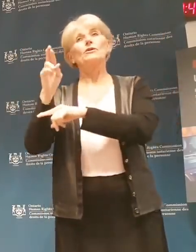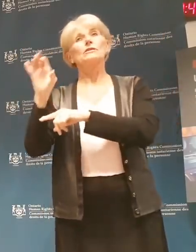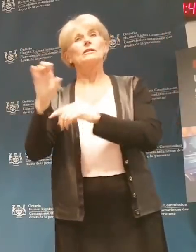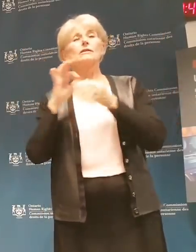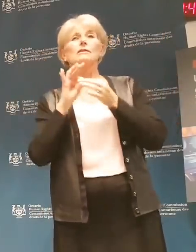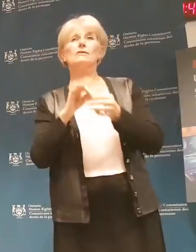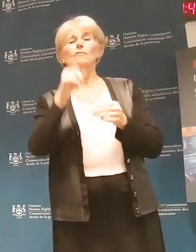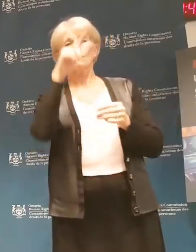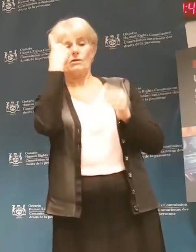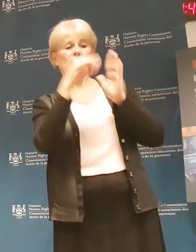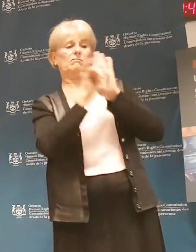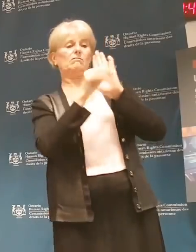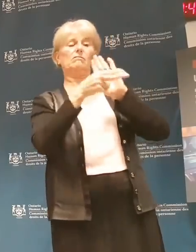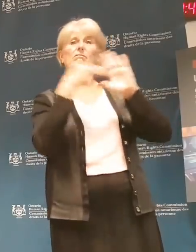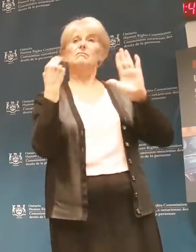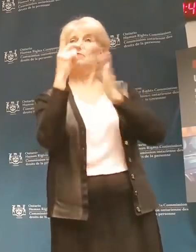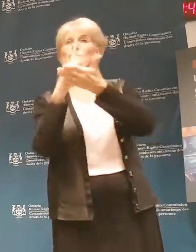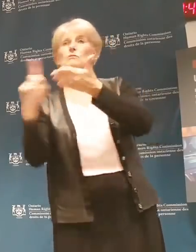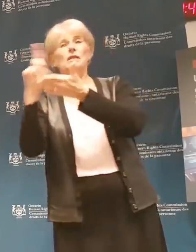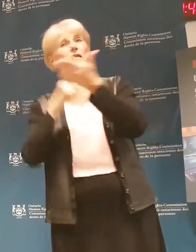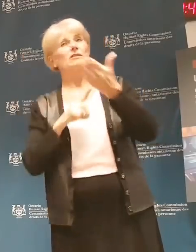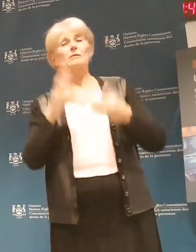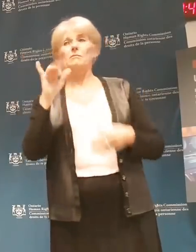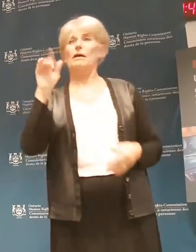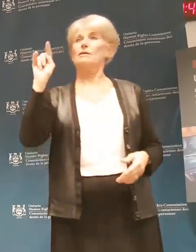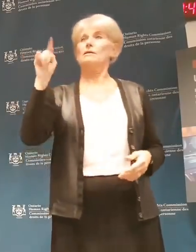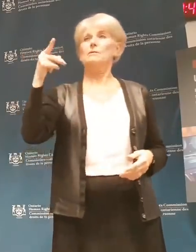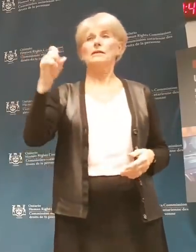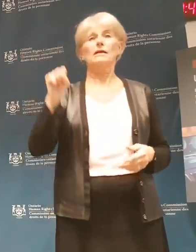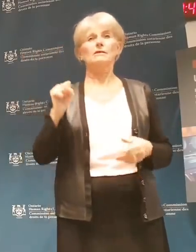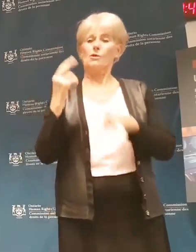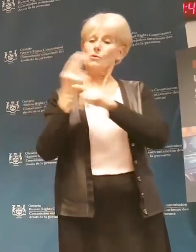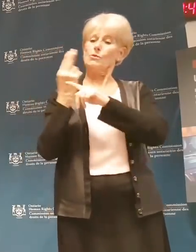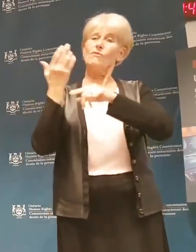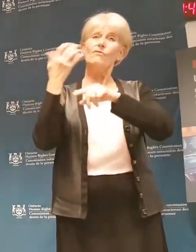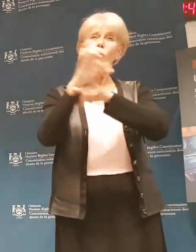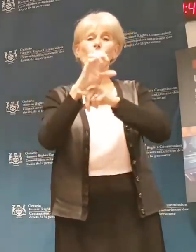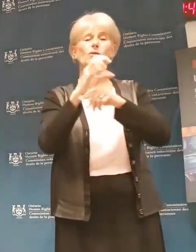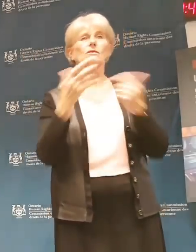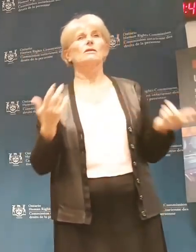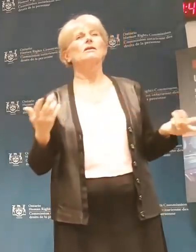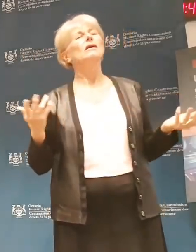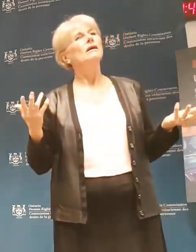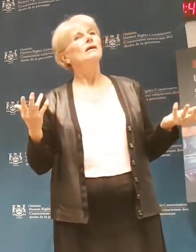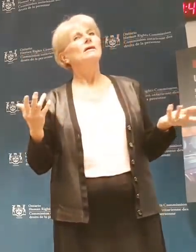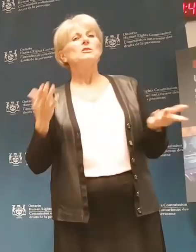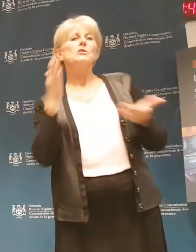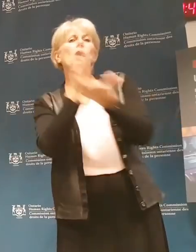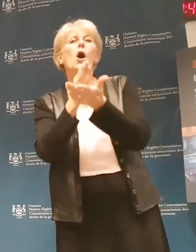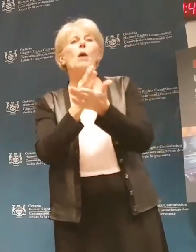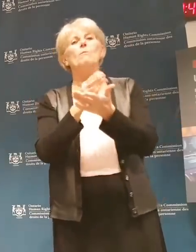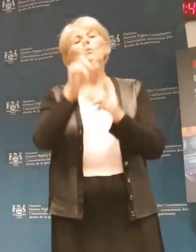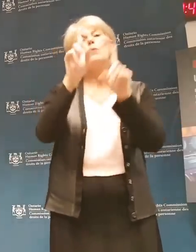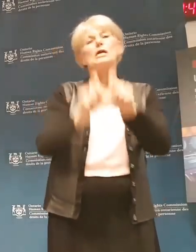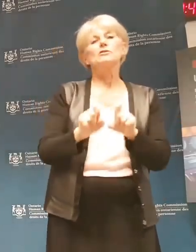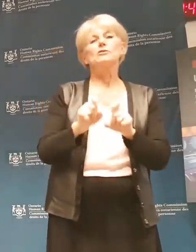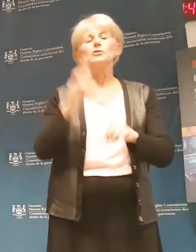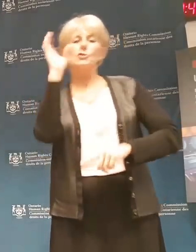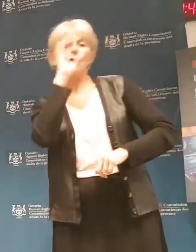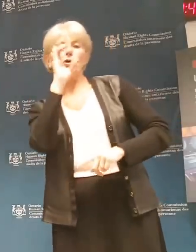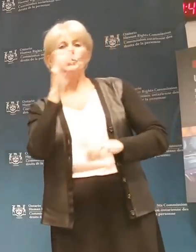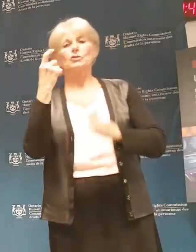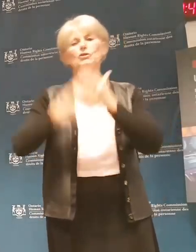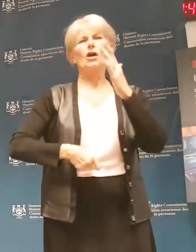racial profiling and racial discrimination of black people by the TPS in use of force incidences, stops, questions and searches and charges.